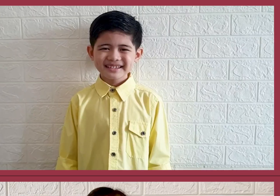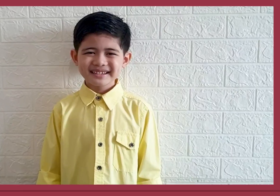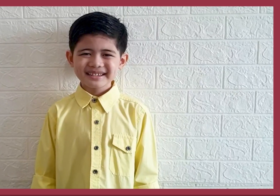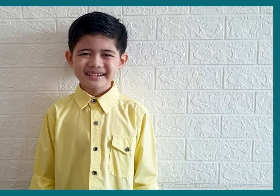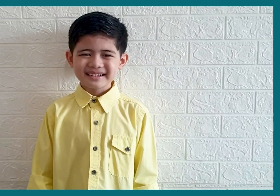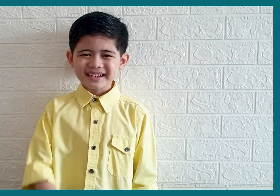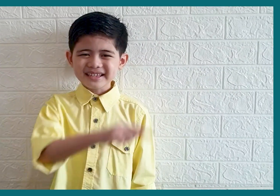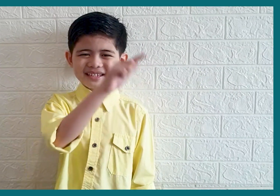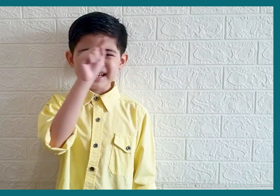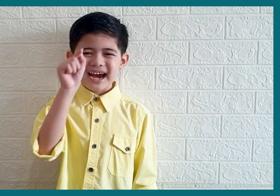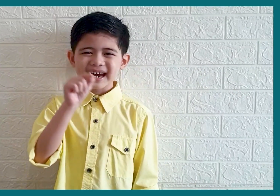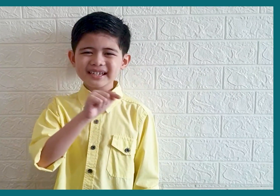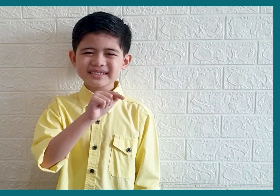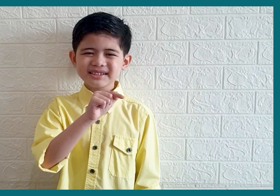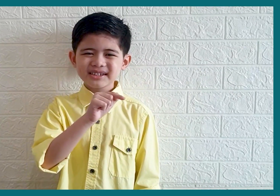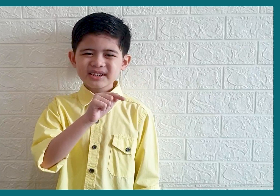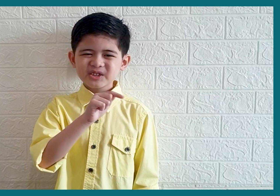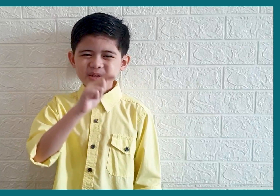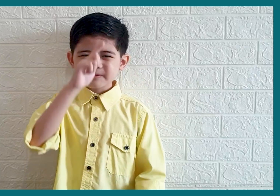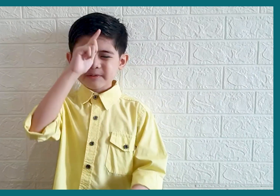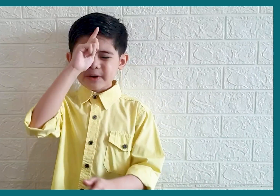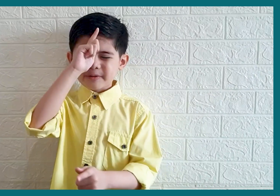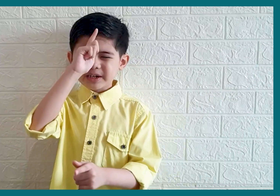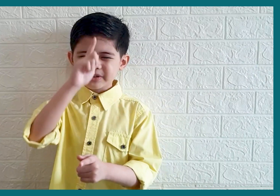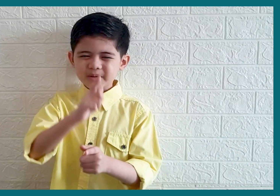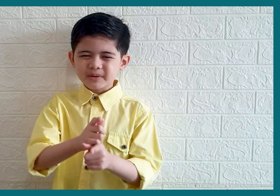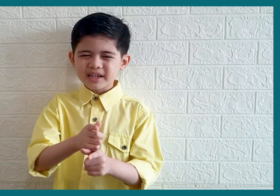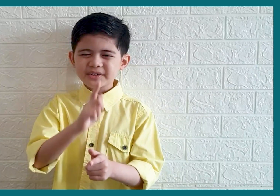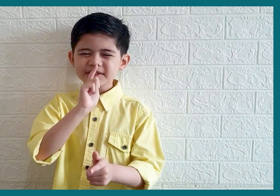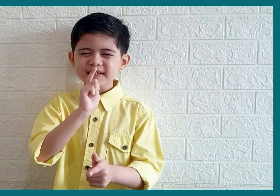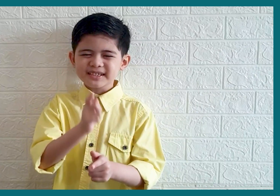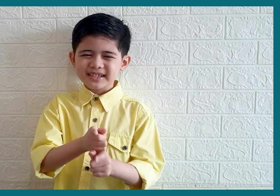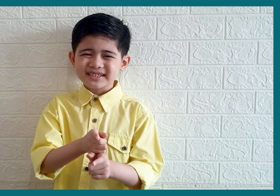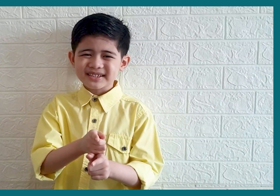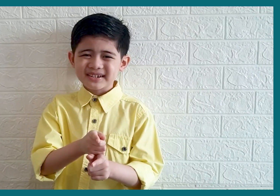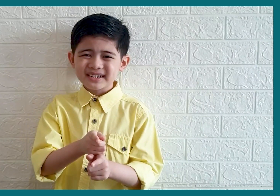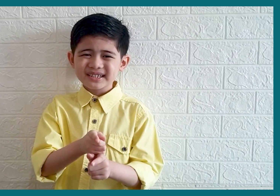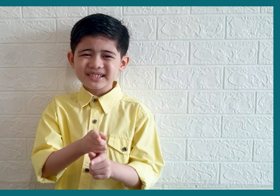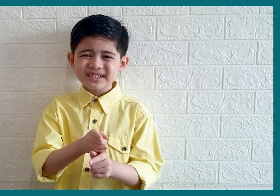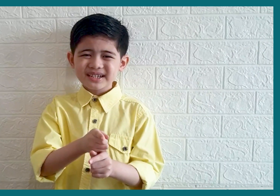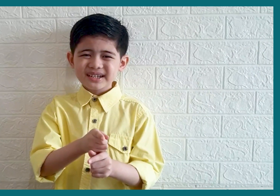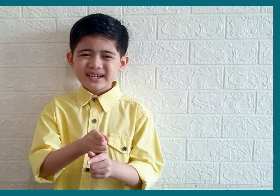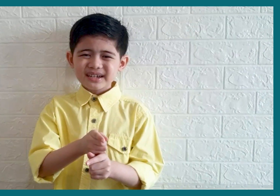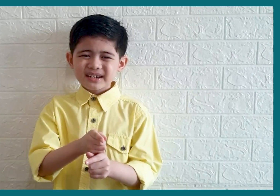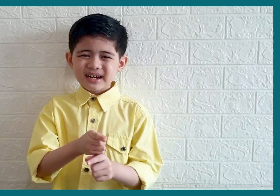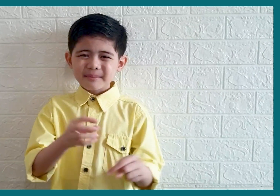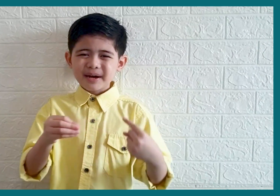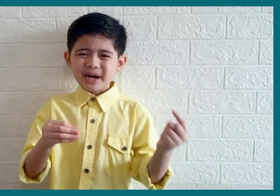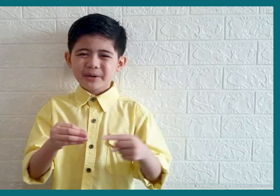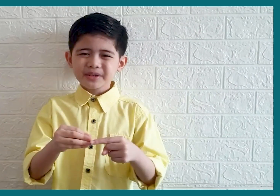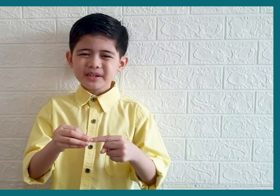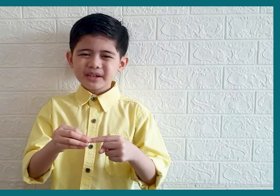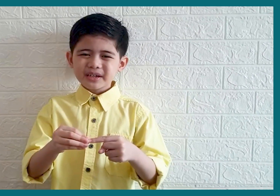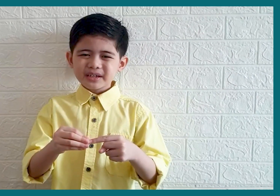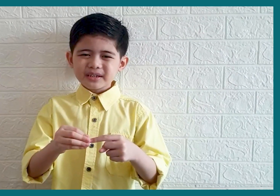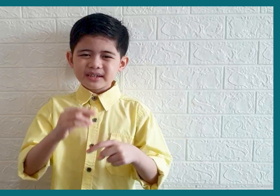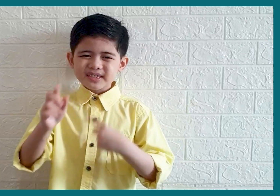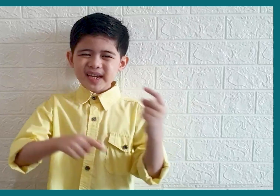Let us ask some of our little brothers and sisters about the